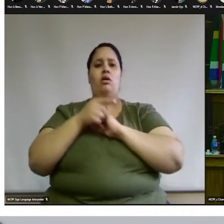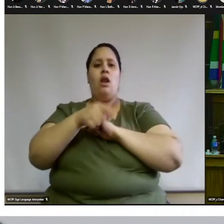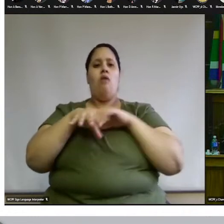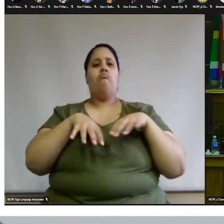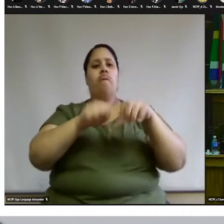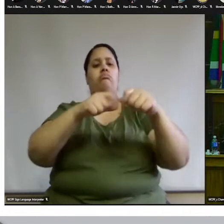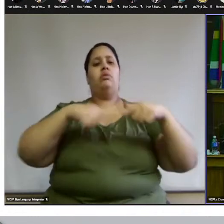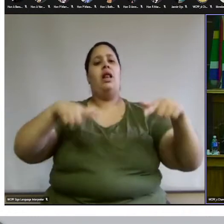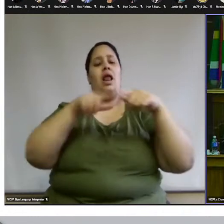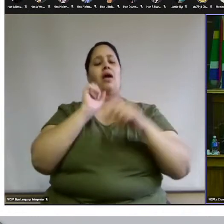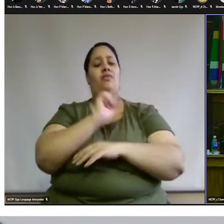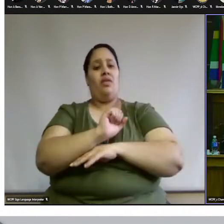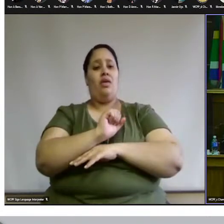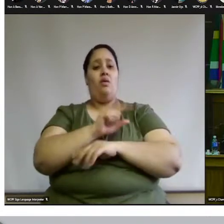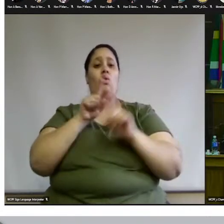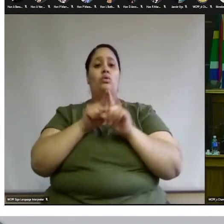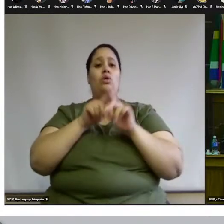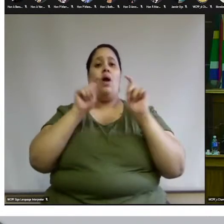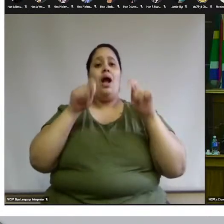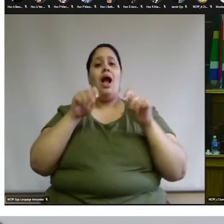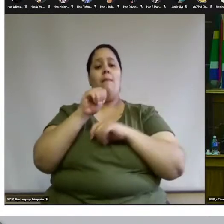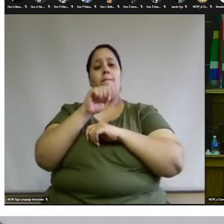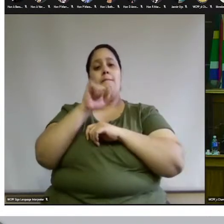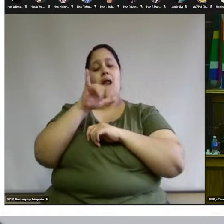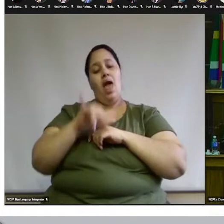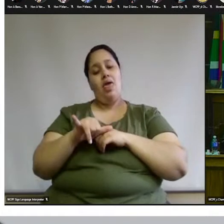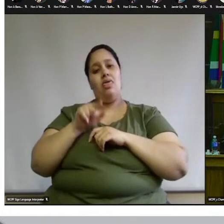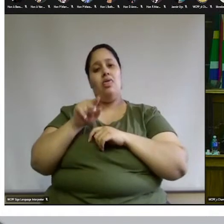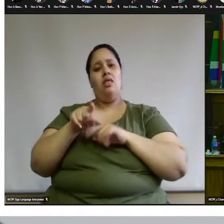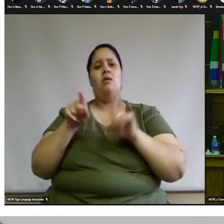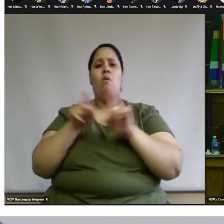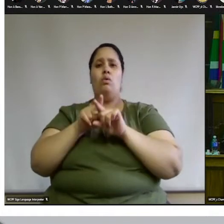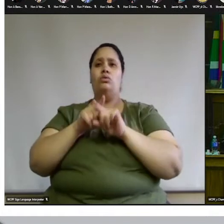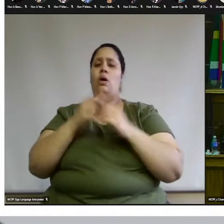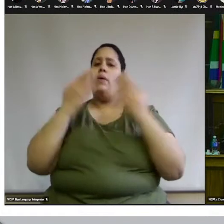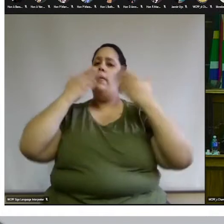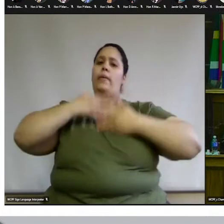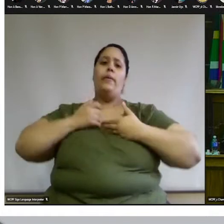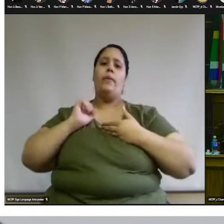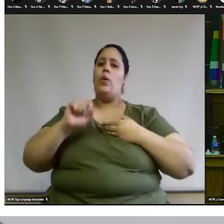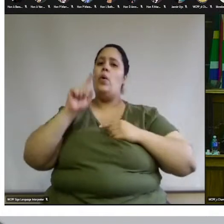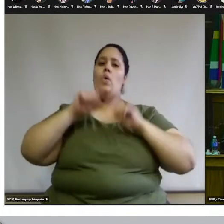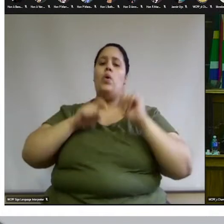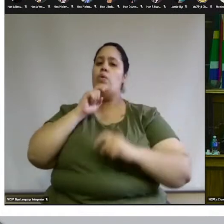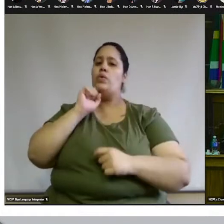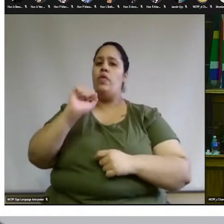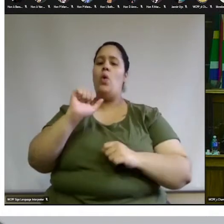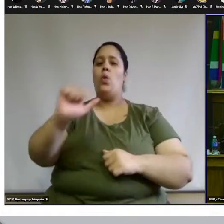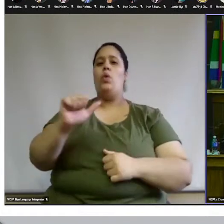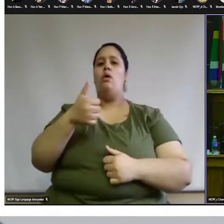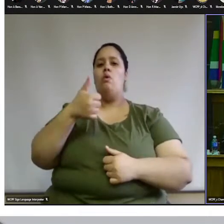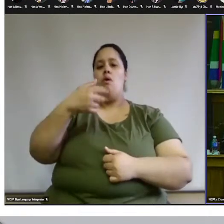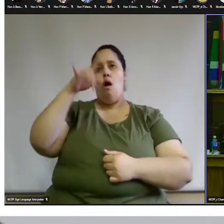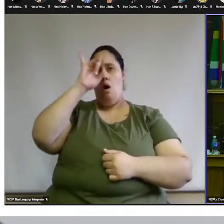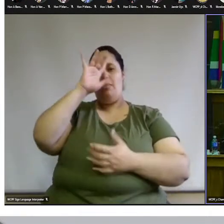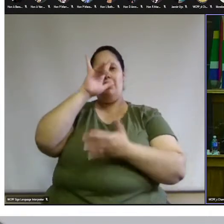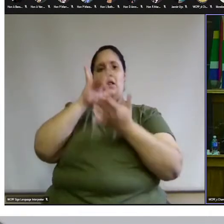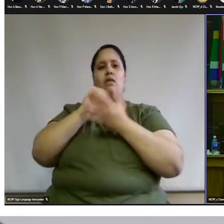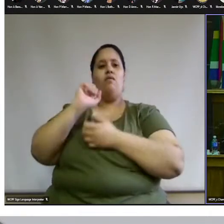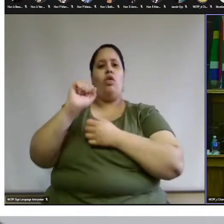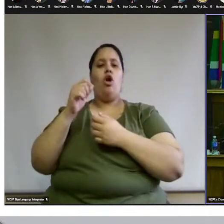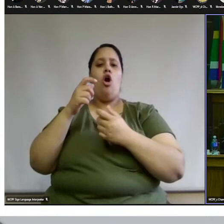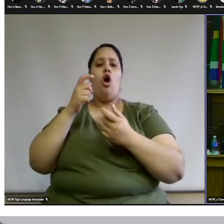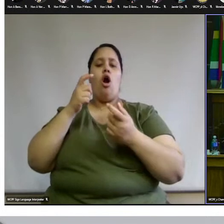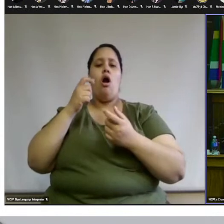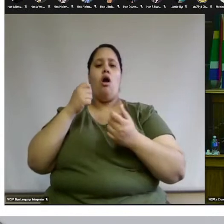land. The Cape Malay Choir Board are also deprived from using the Good Hope Center for its competitions. We call on